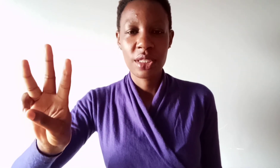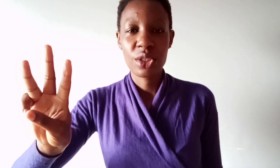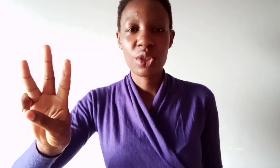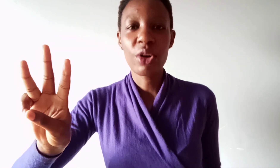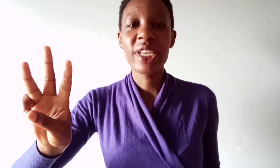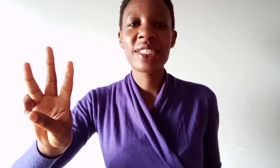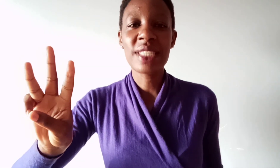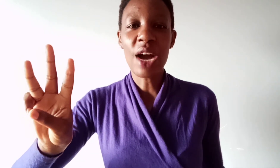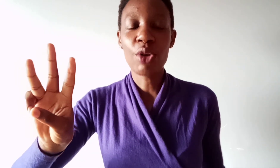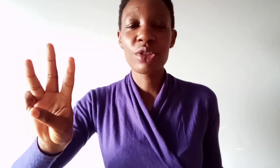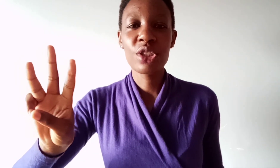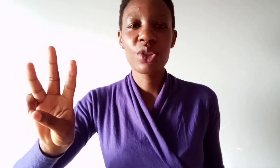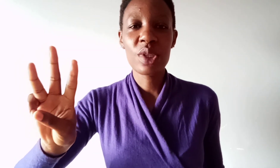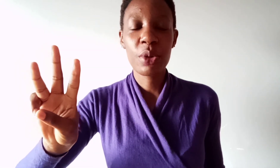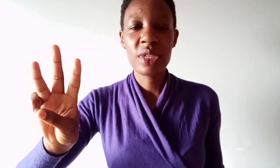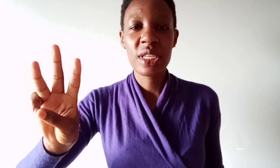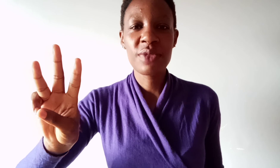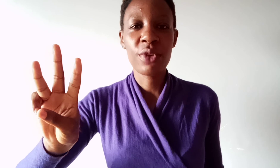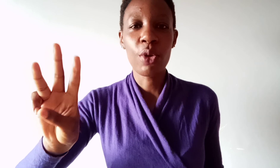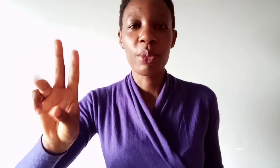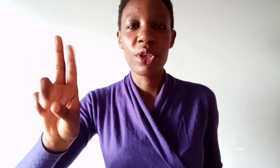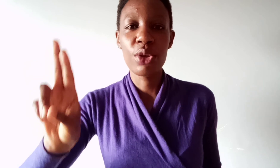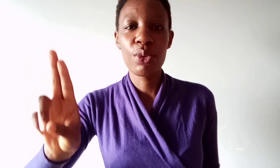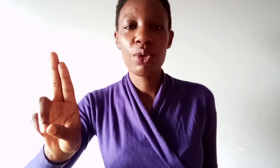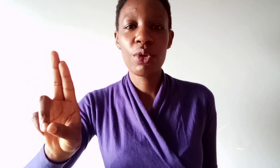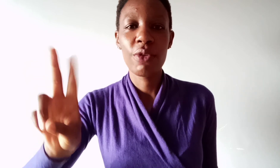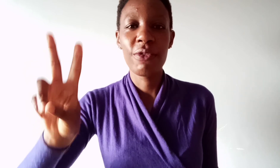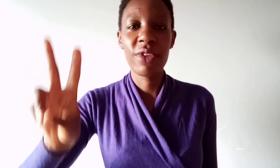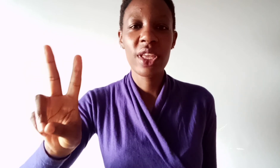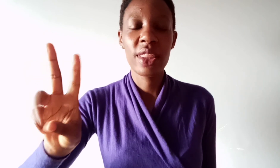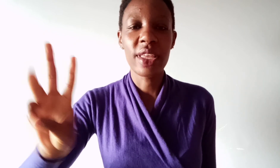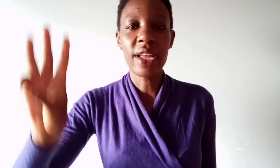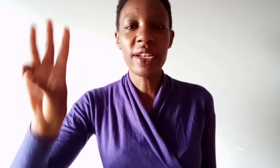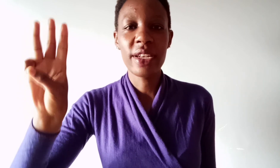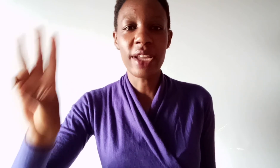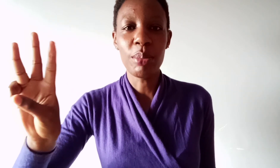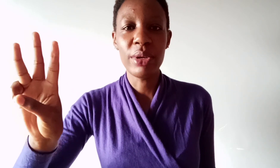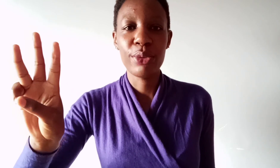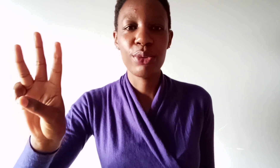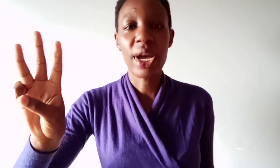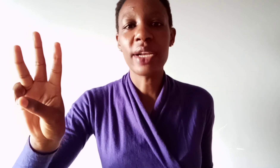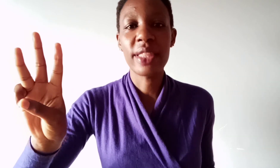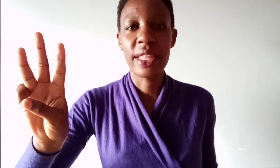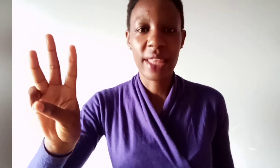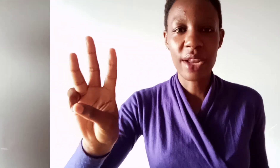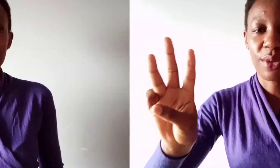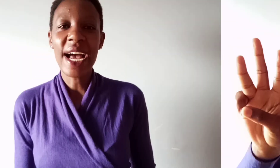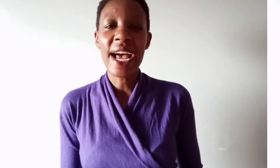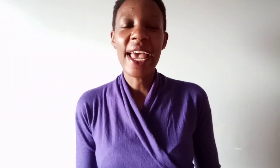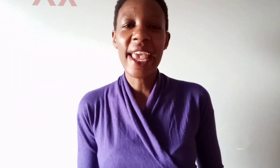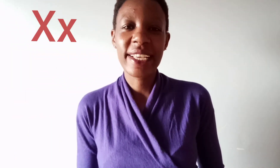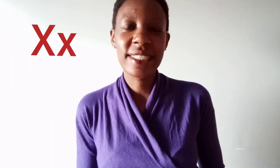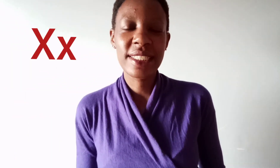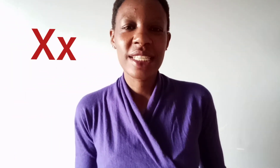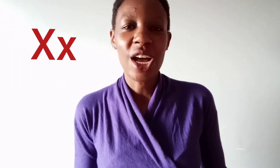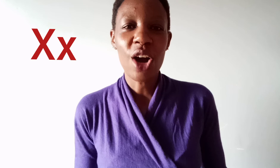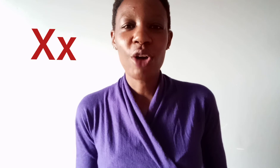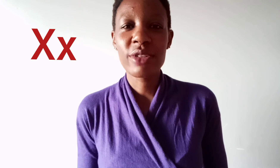So it's a continuous process from U, V, then W. You add the letter X or